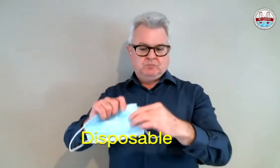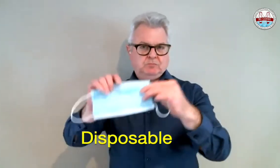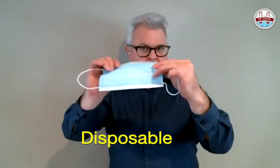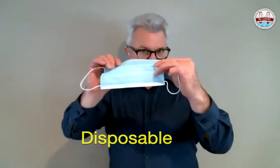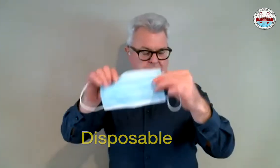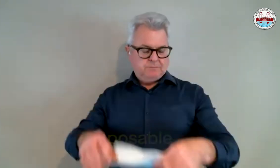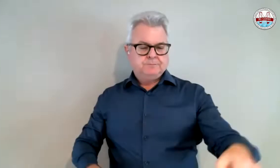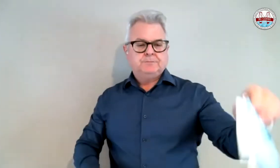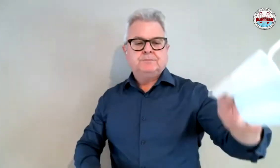dispose.